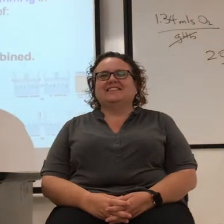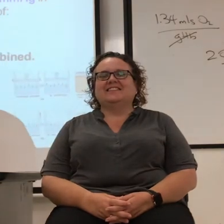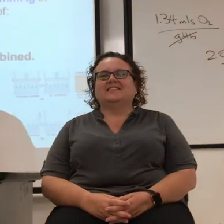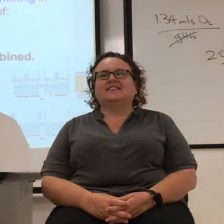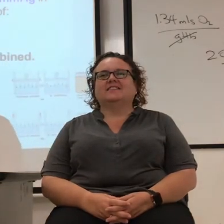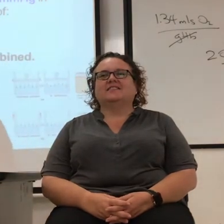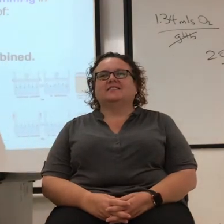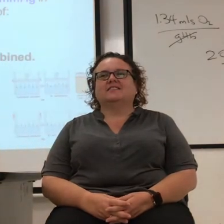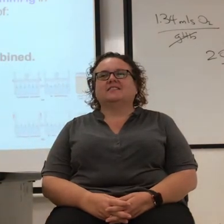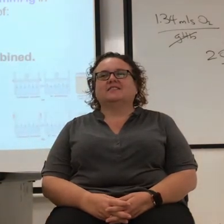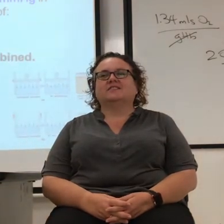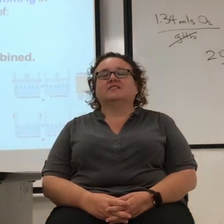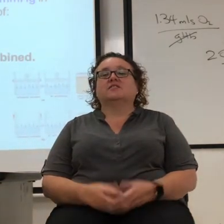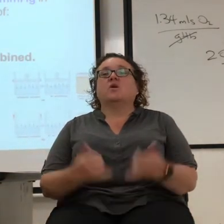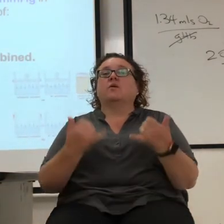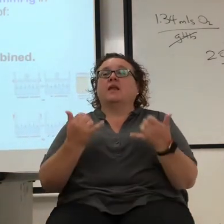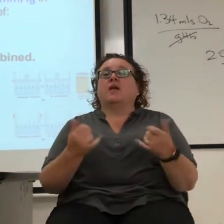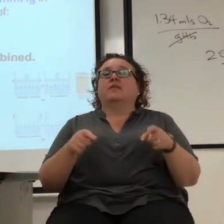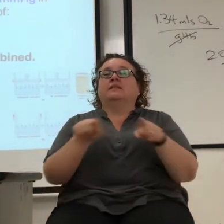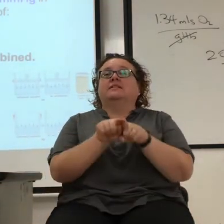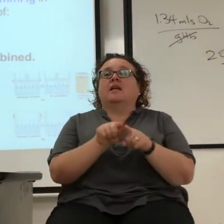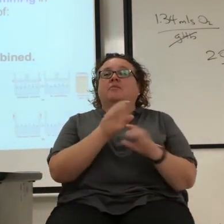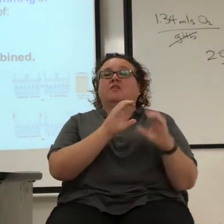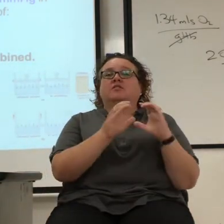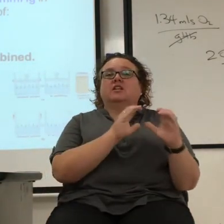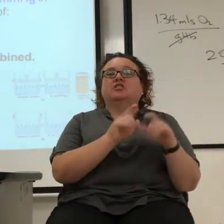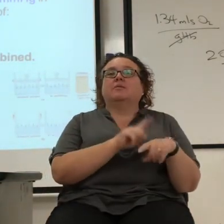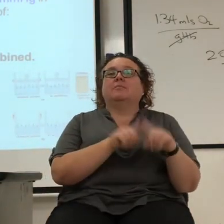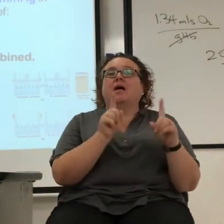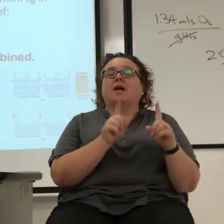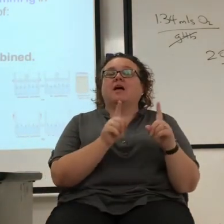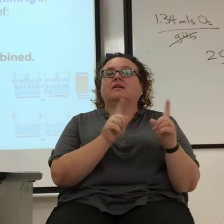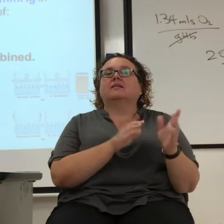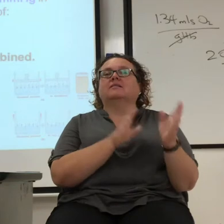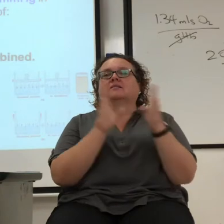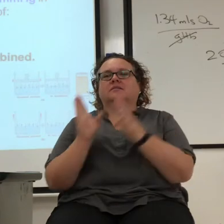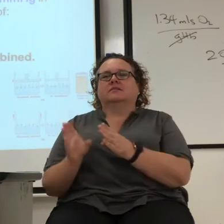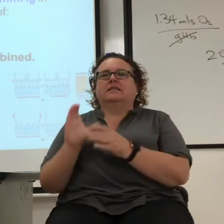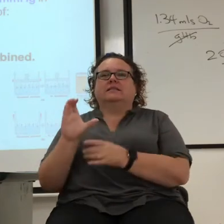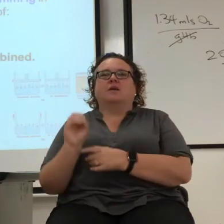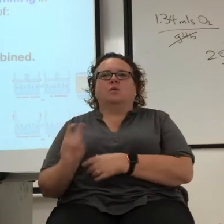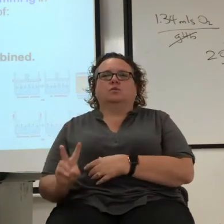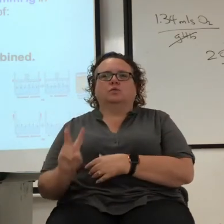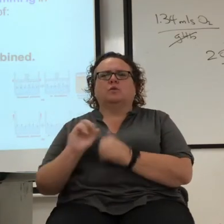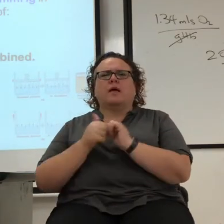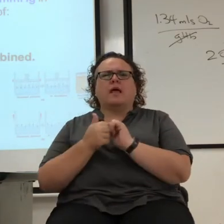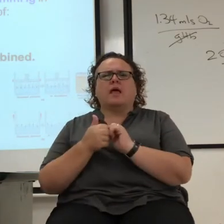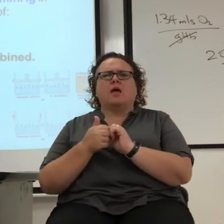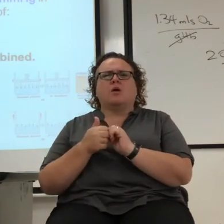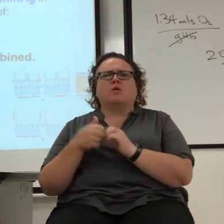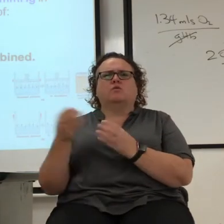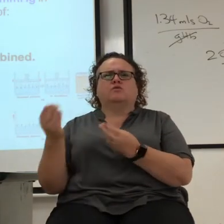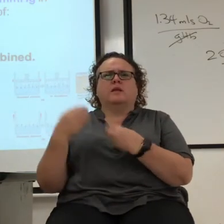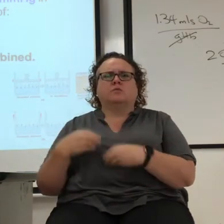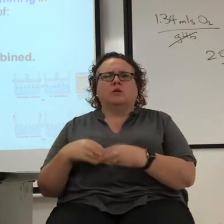Let's have the same conversation except now for CO2. How is CO2 transported